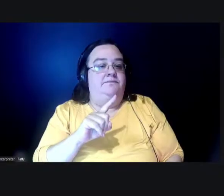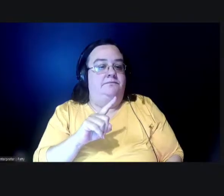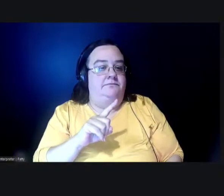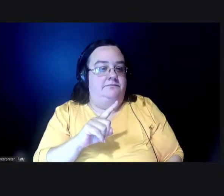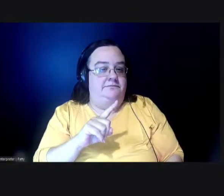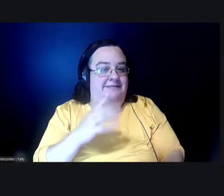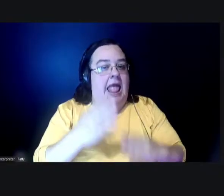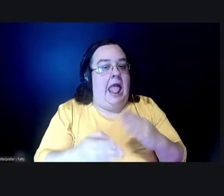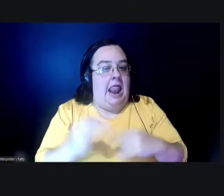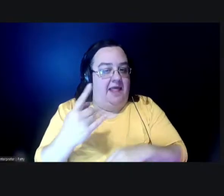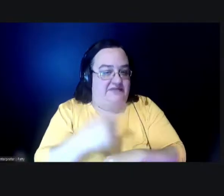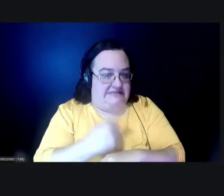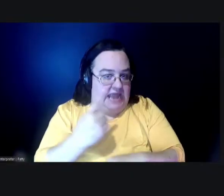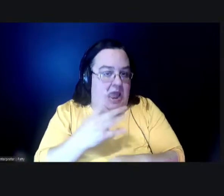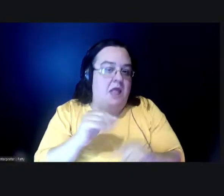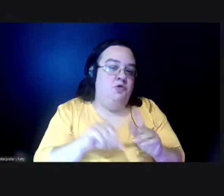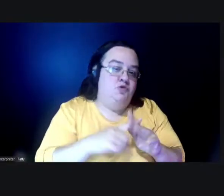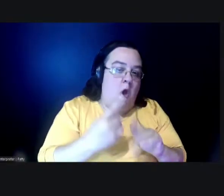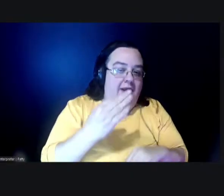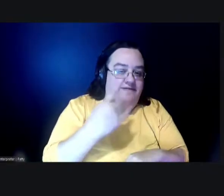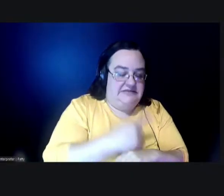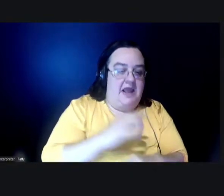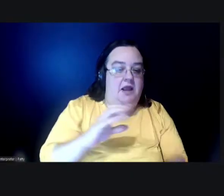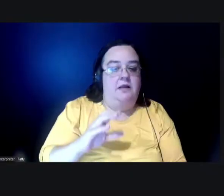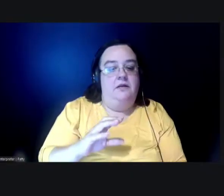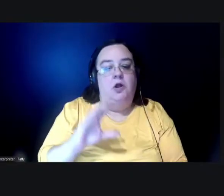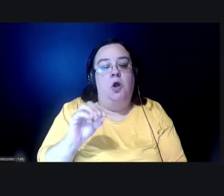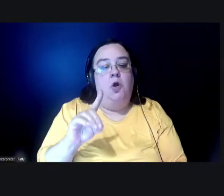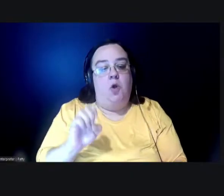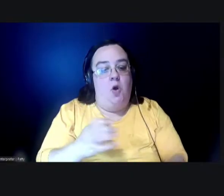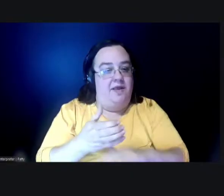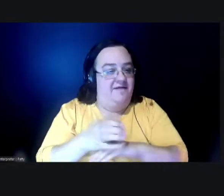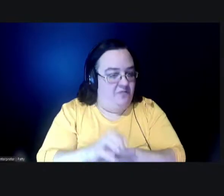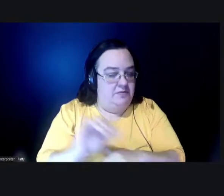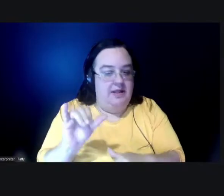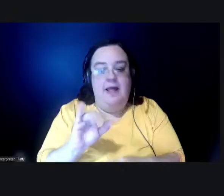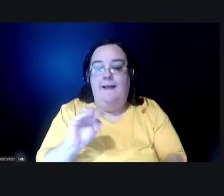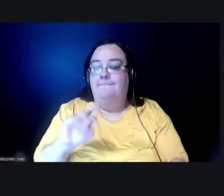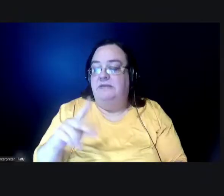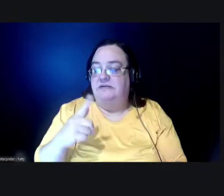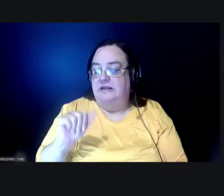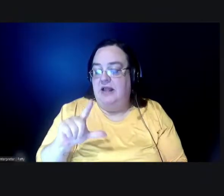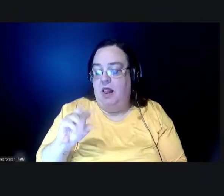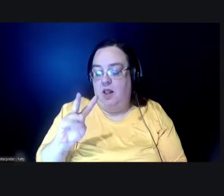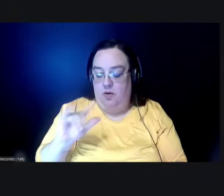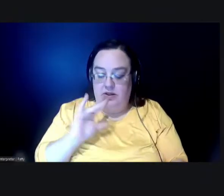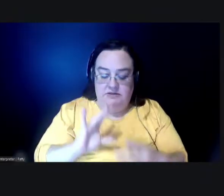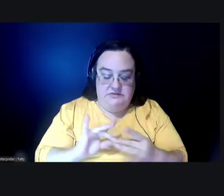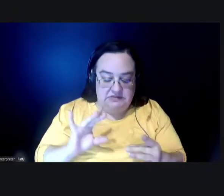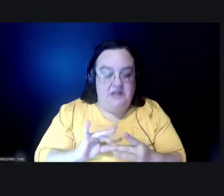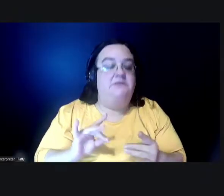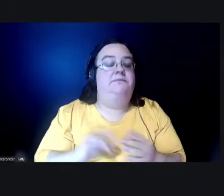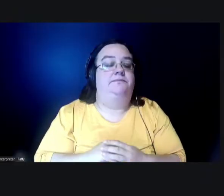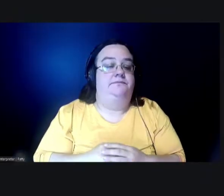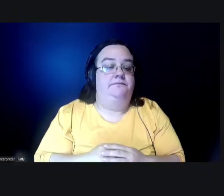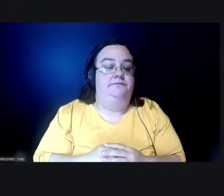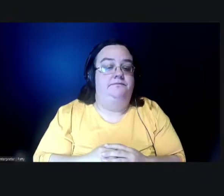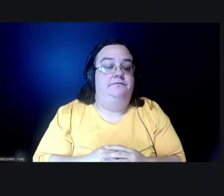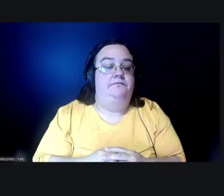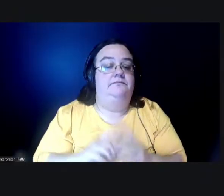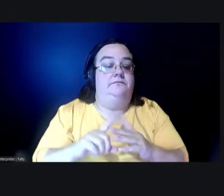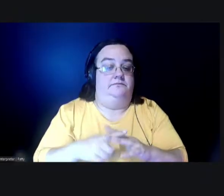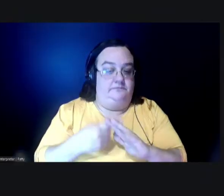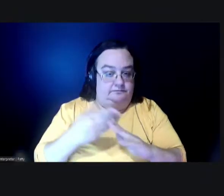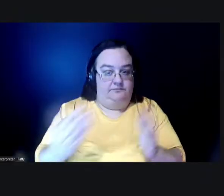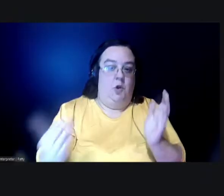day. So code enforcement, just like Mr. Galloway said, started their re-inspections